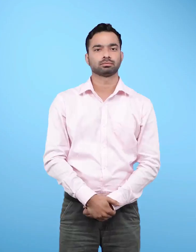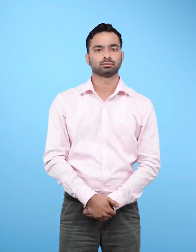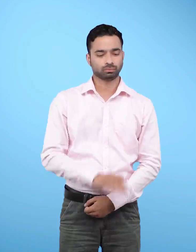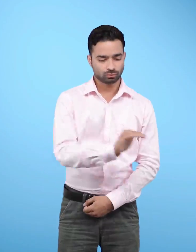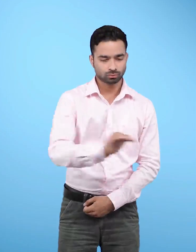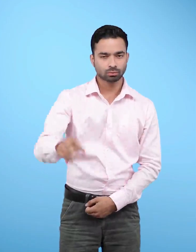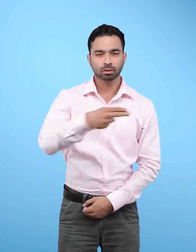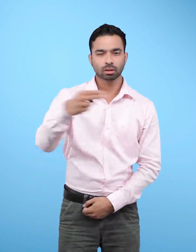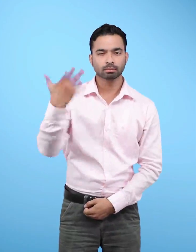Chumki,